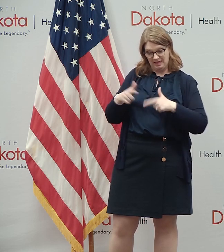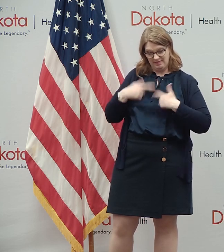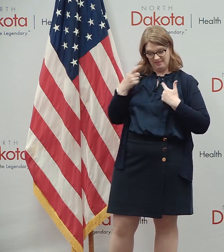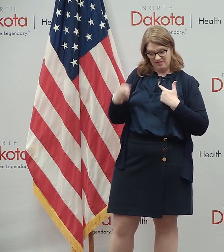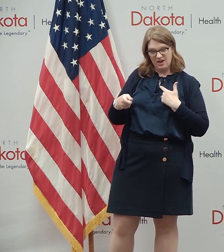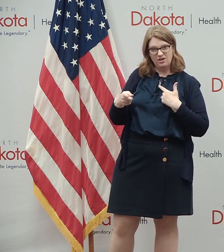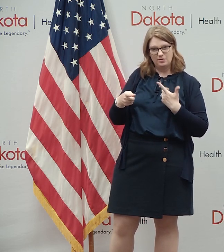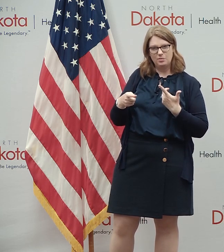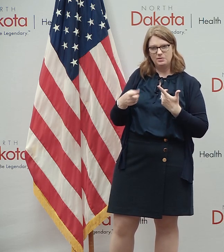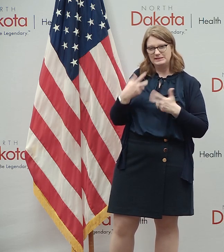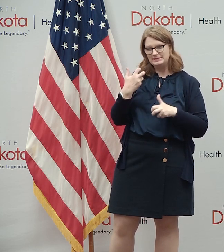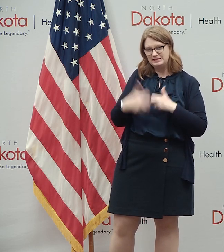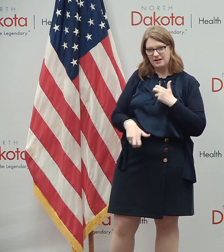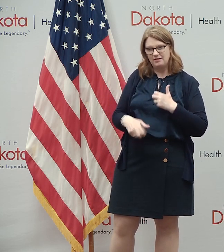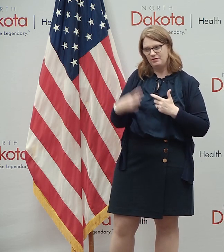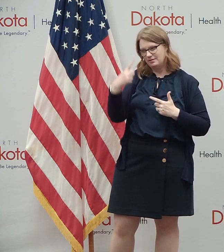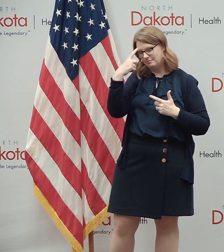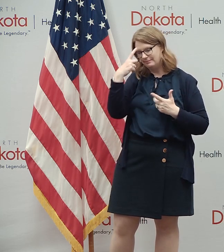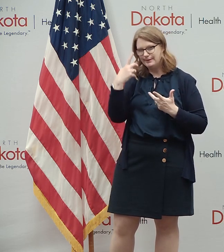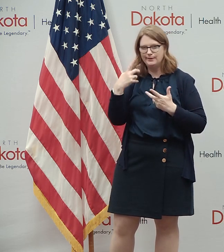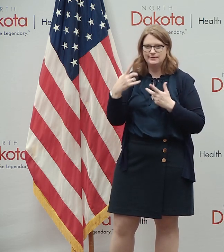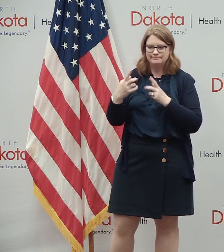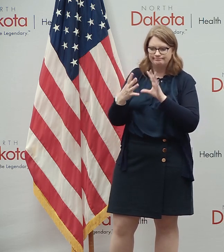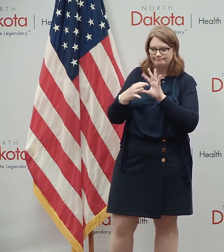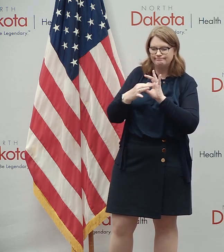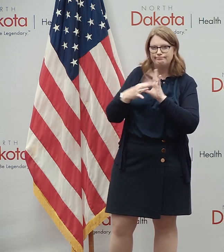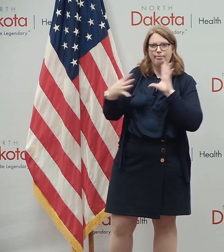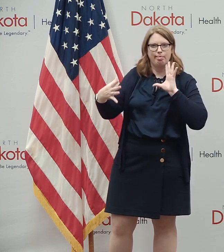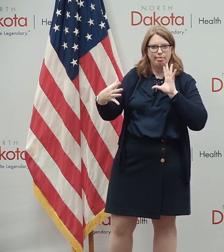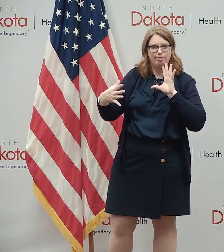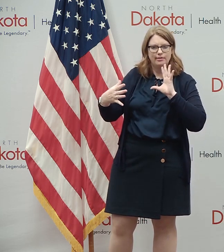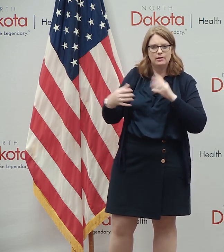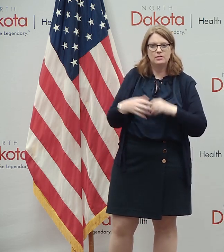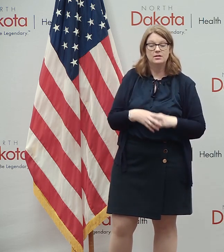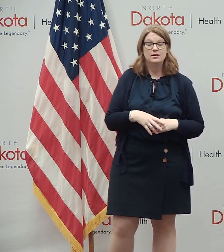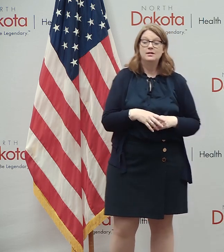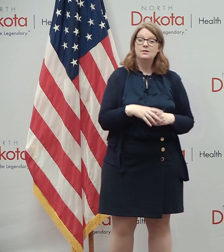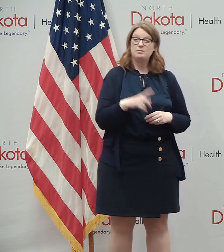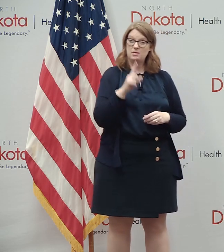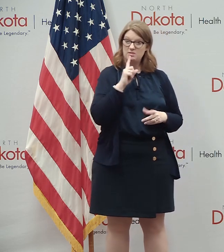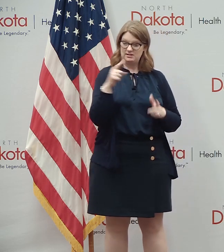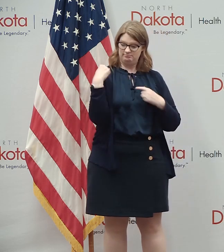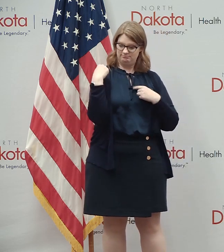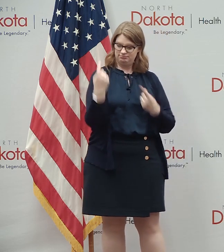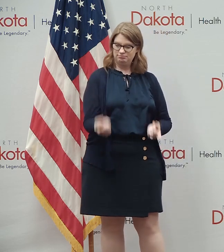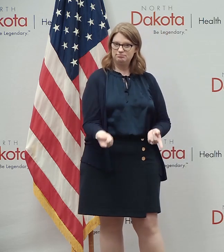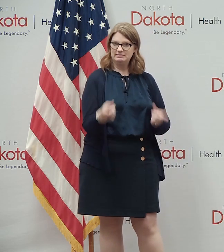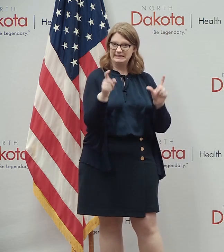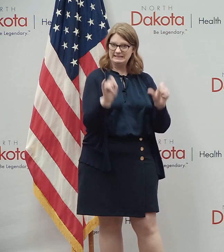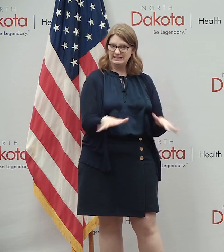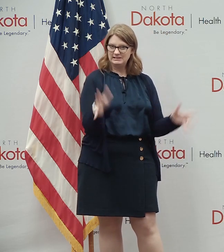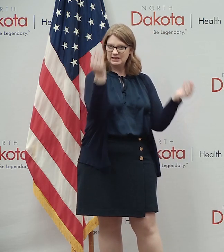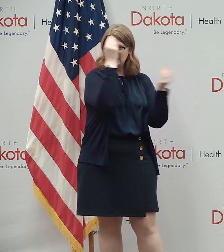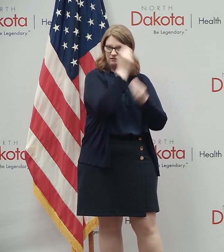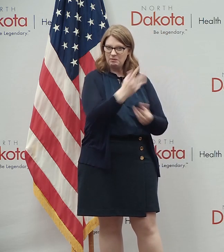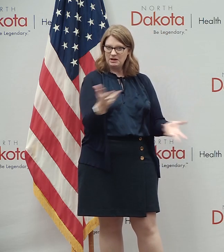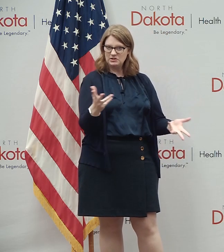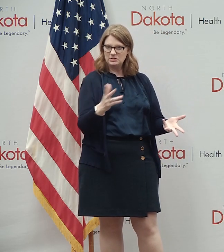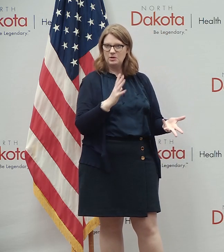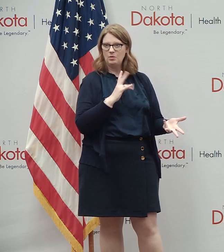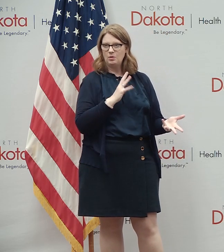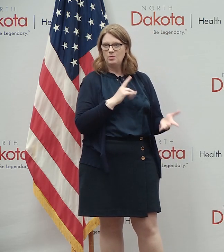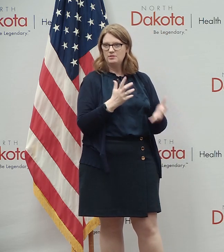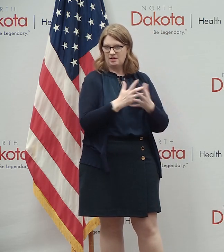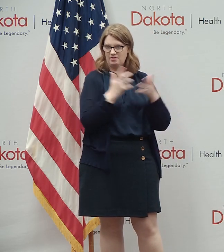course, doing all of this would not be possible without the great testing data that we've accumulated, because we've done substantial testing around